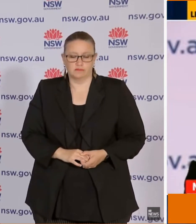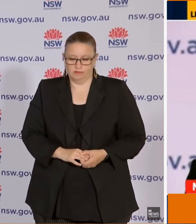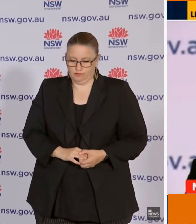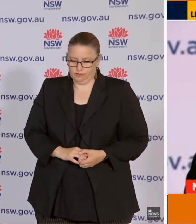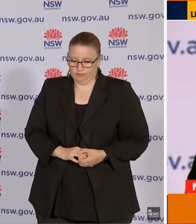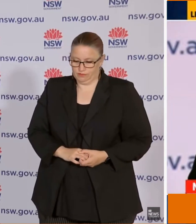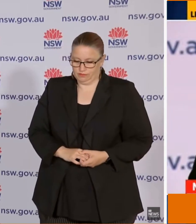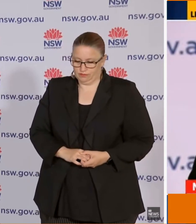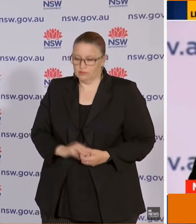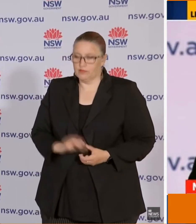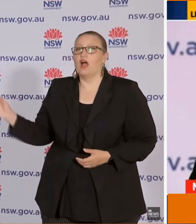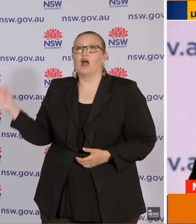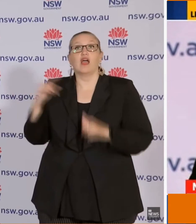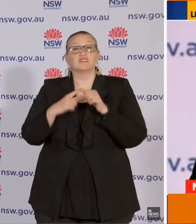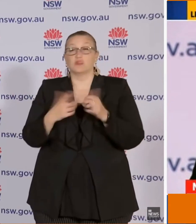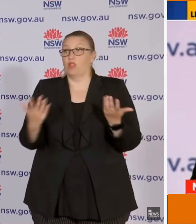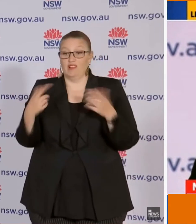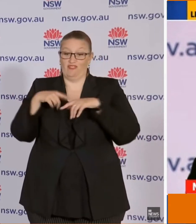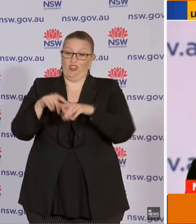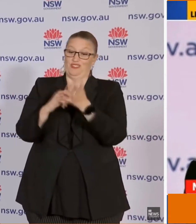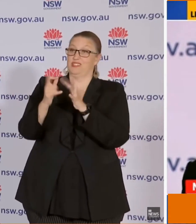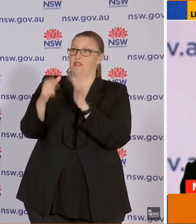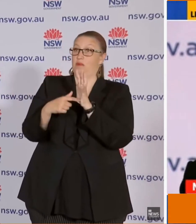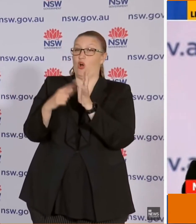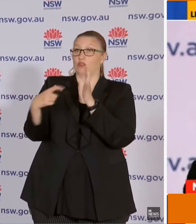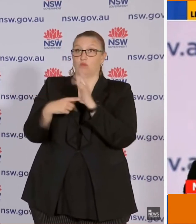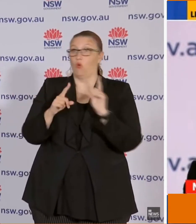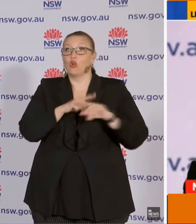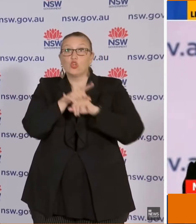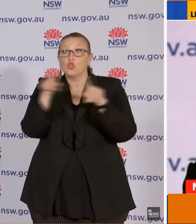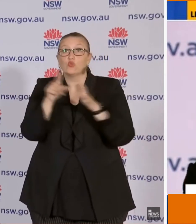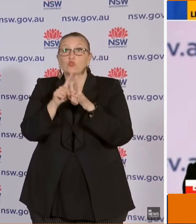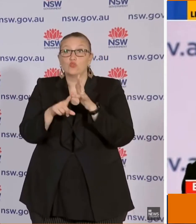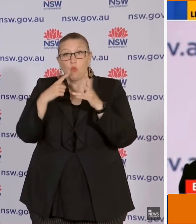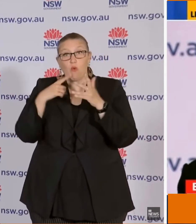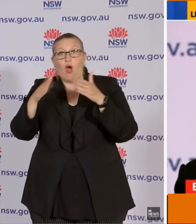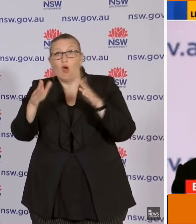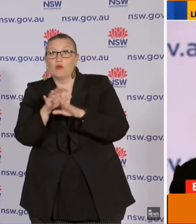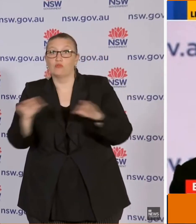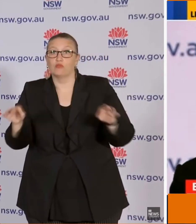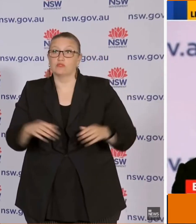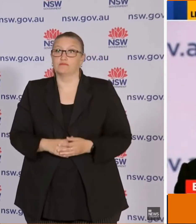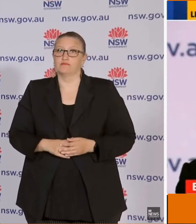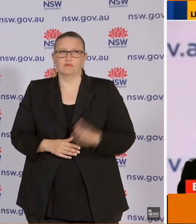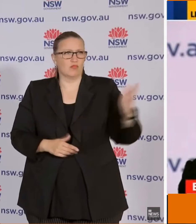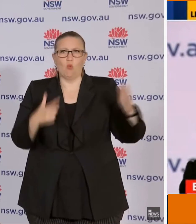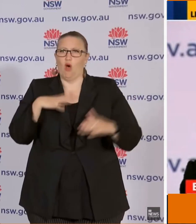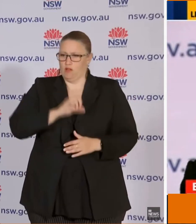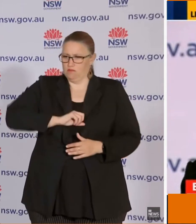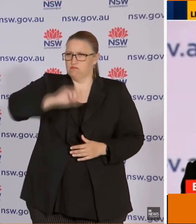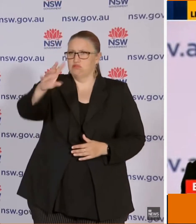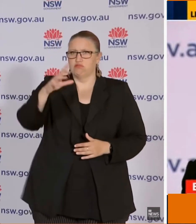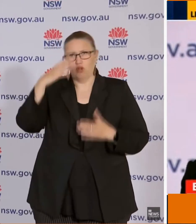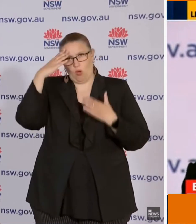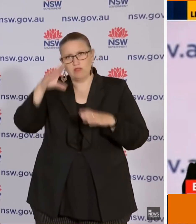right thing. Why wouldn't we take harder action as a society? Well, as Dr. Chant has said, she has the ability to do that in certain circumstances.